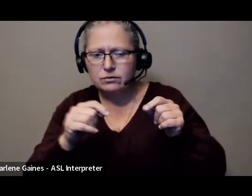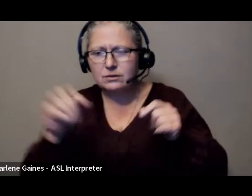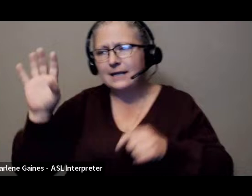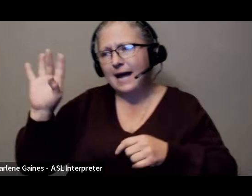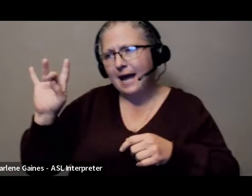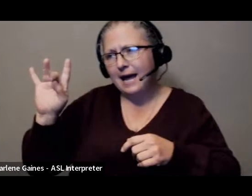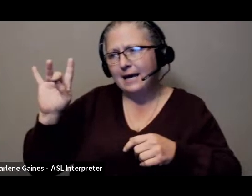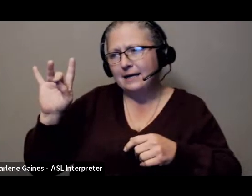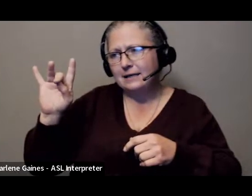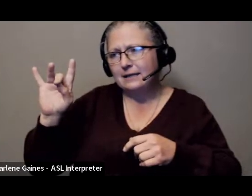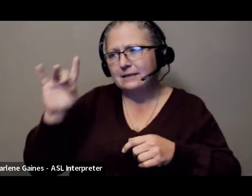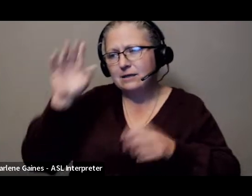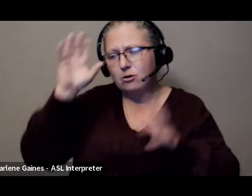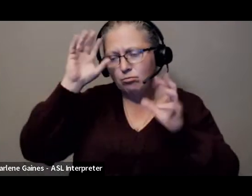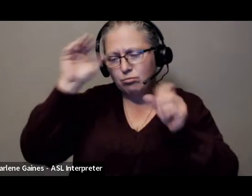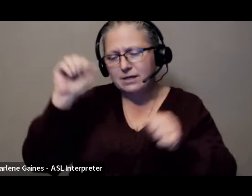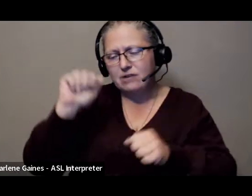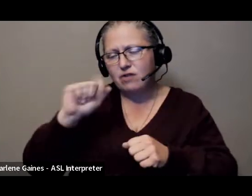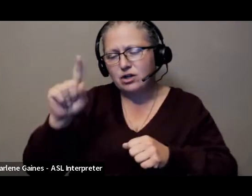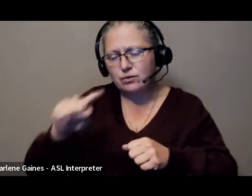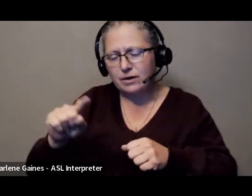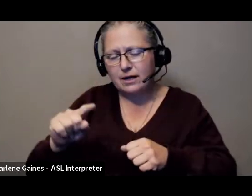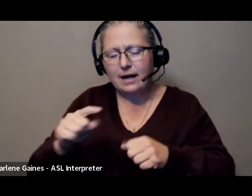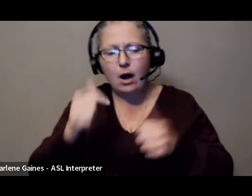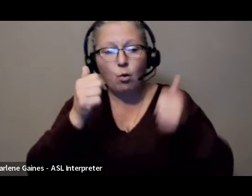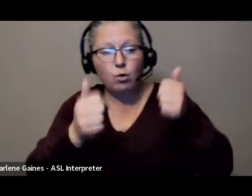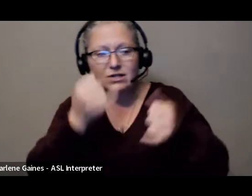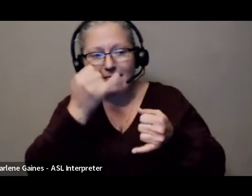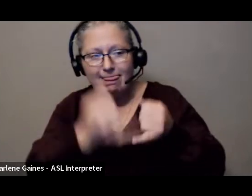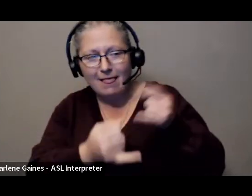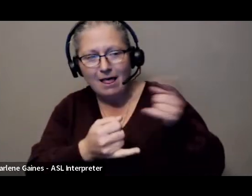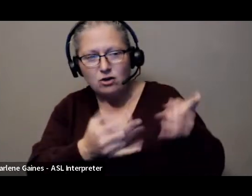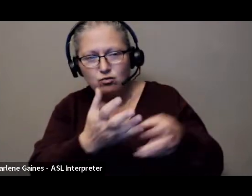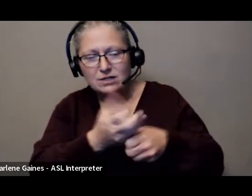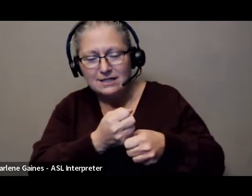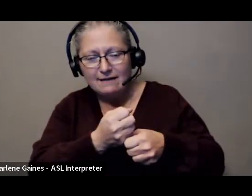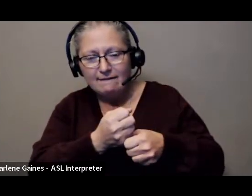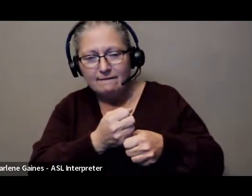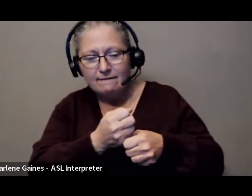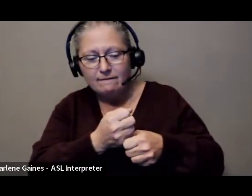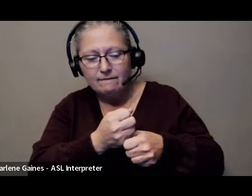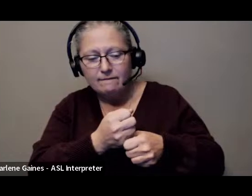8, President Andrade Zuniga. Okay, and which one is the last one that you've received?